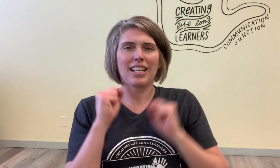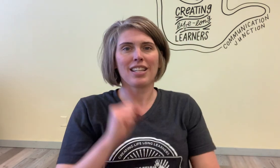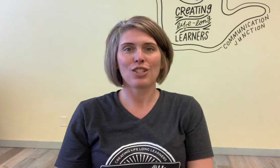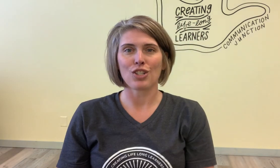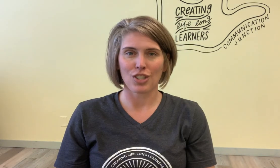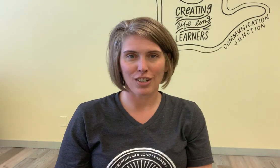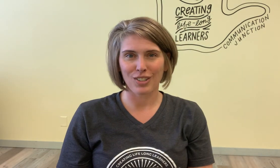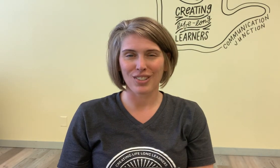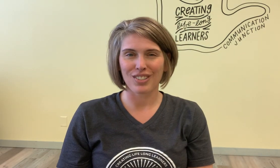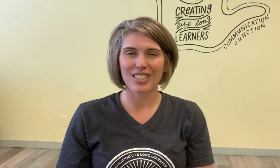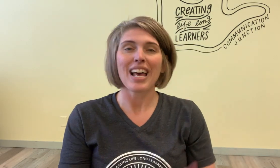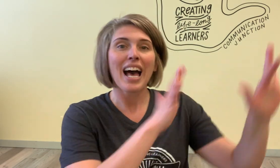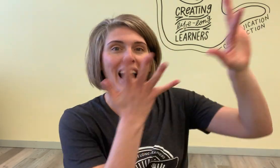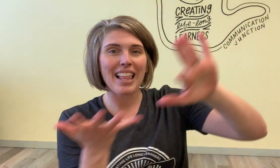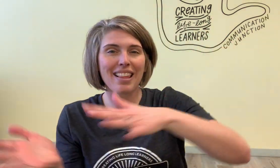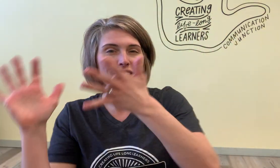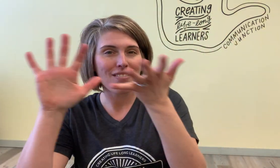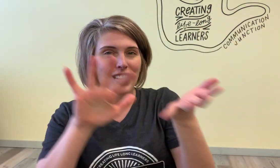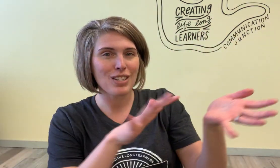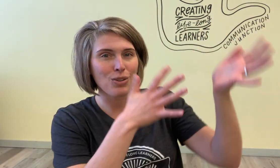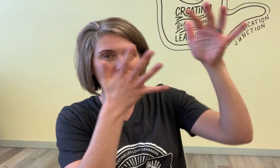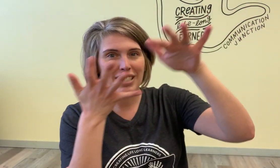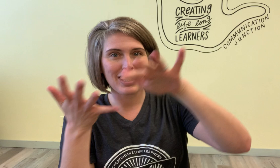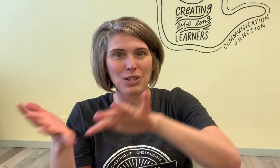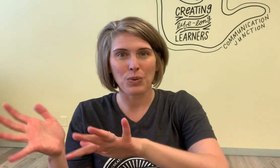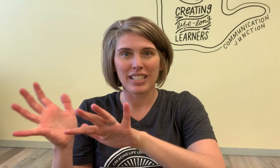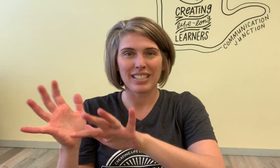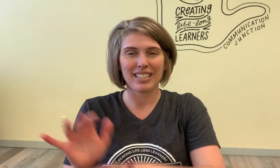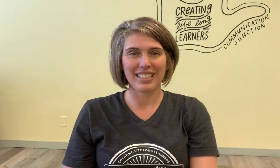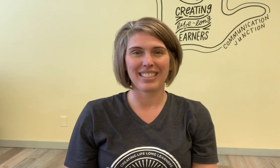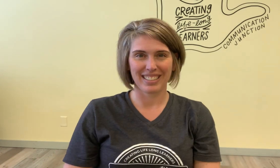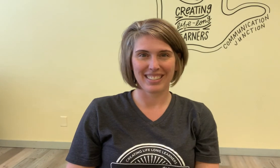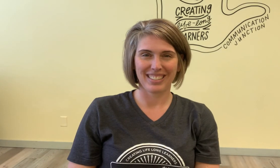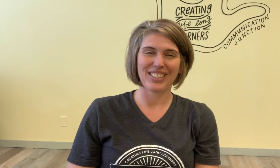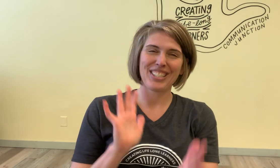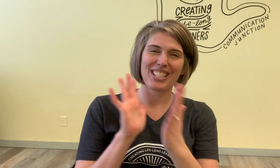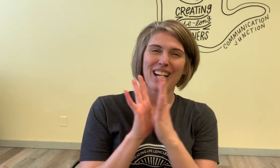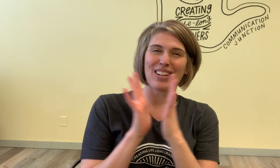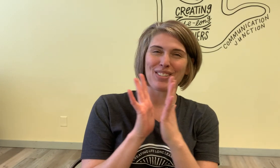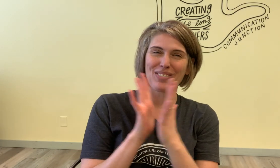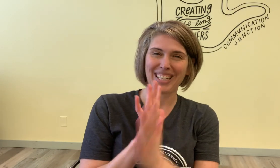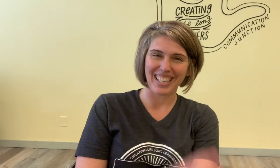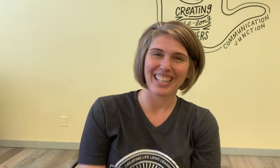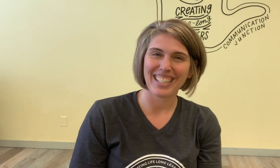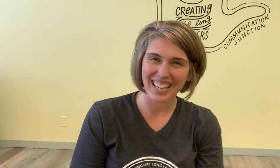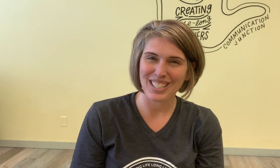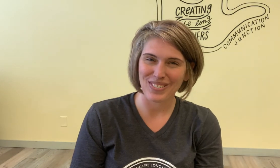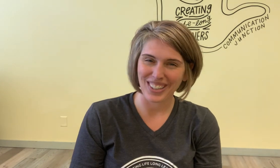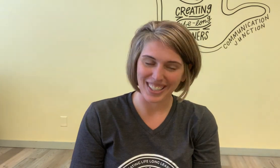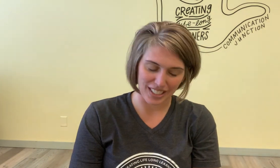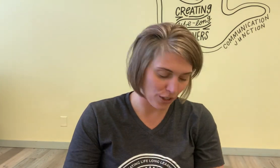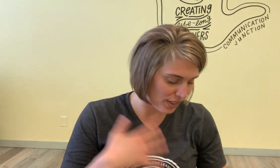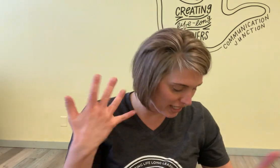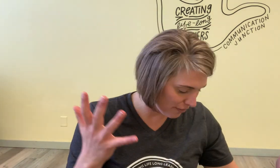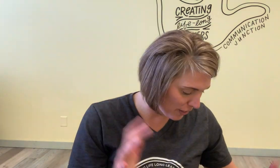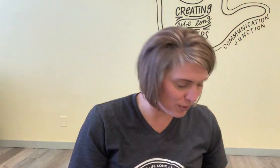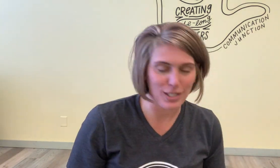and shudders. I love the noisy wind. Good job, everybody. Nice work. So that's a fun one to